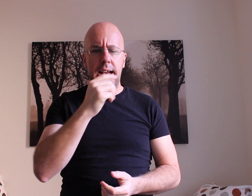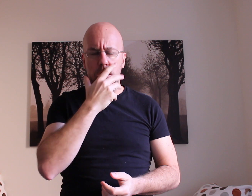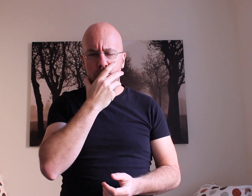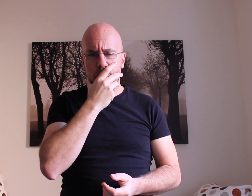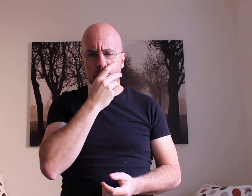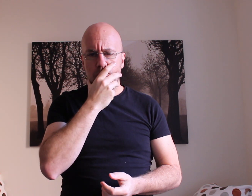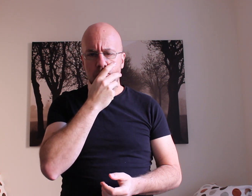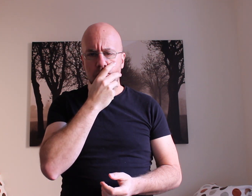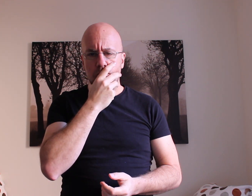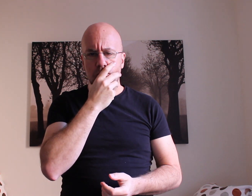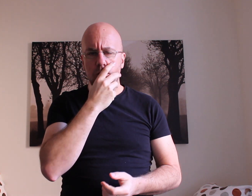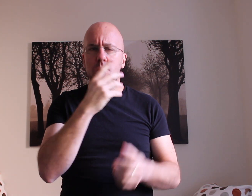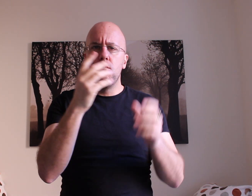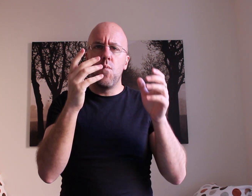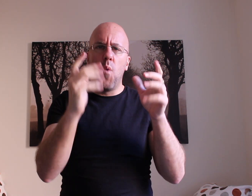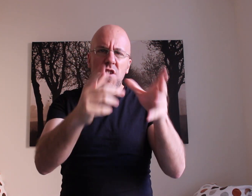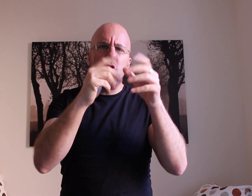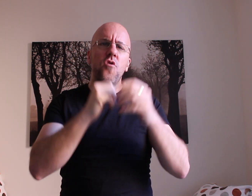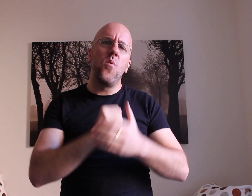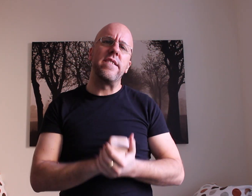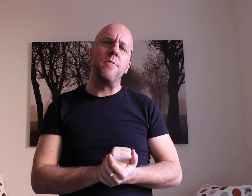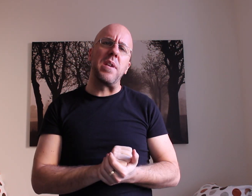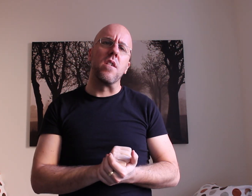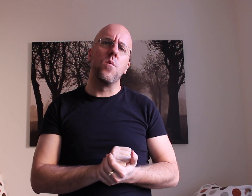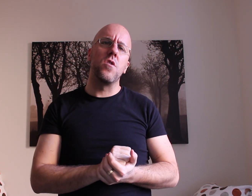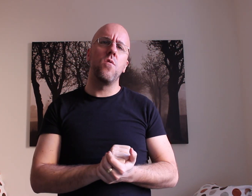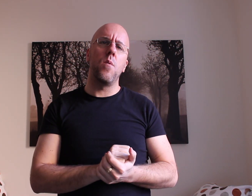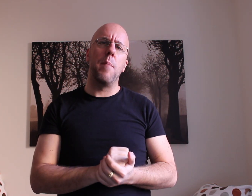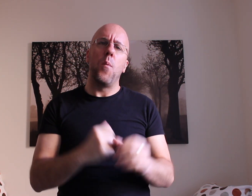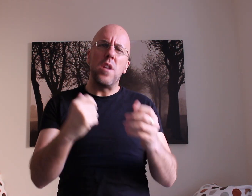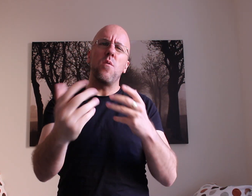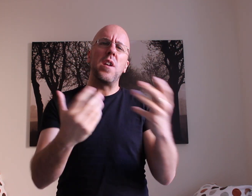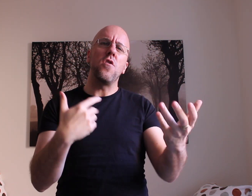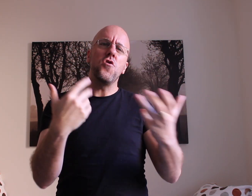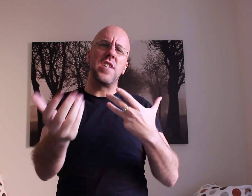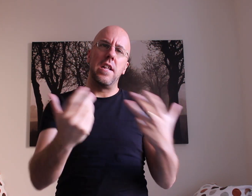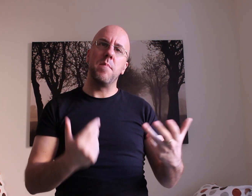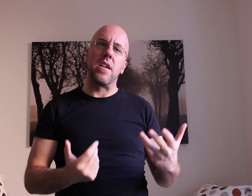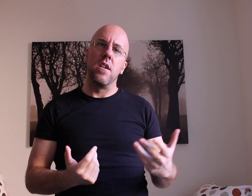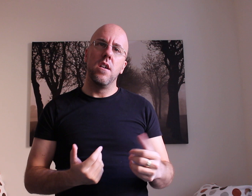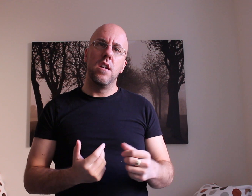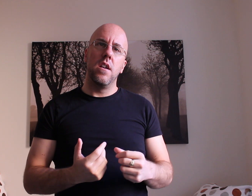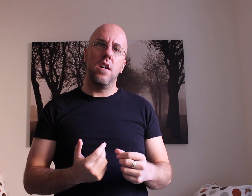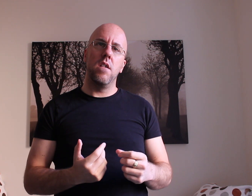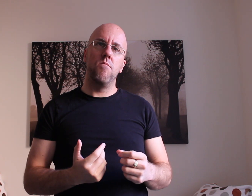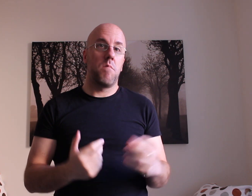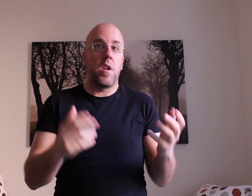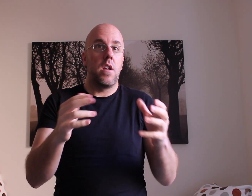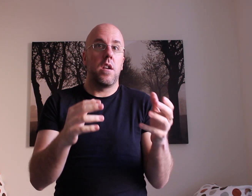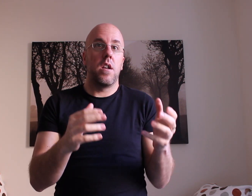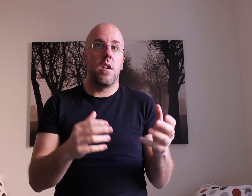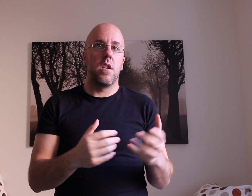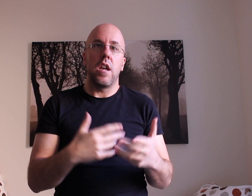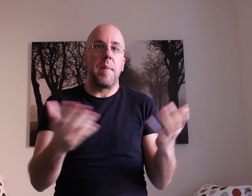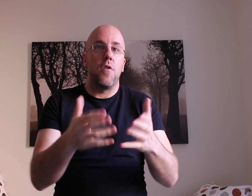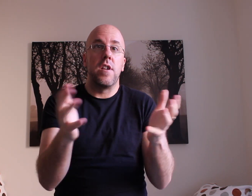Now, what do you want to be when you grow up? Why don't you tell me in an email or in a